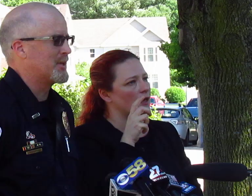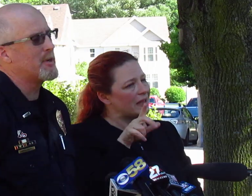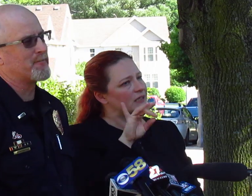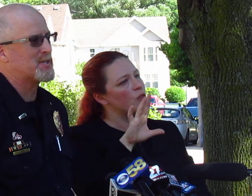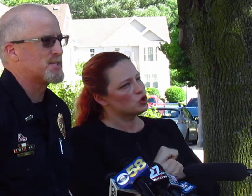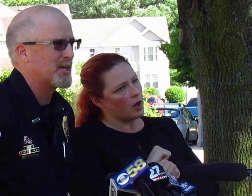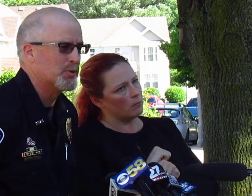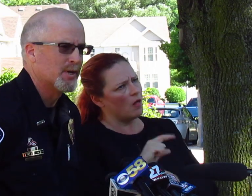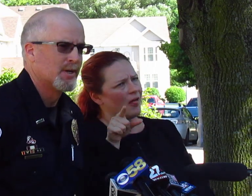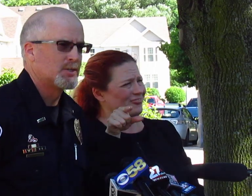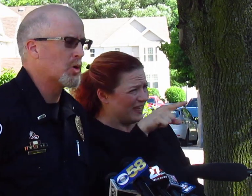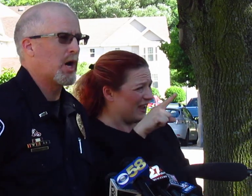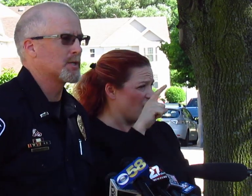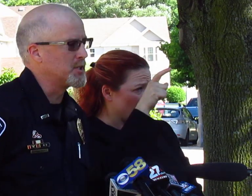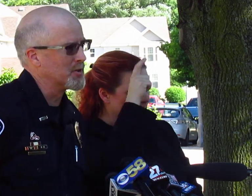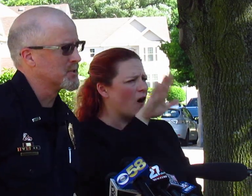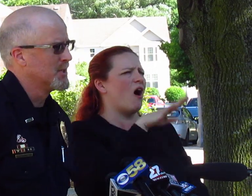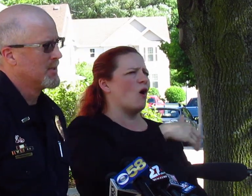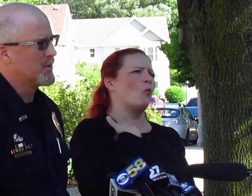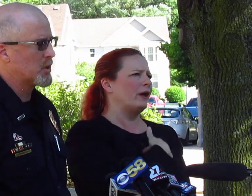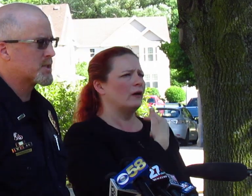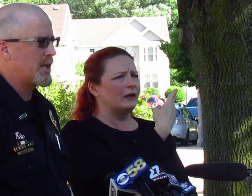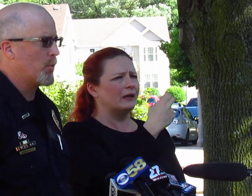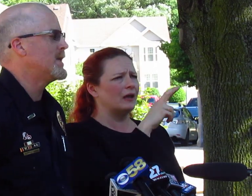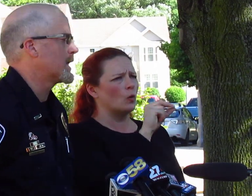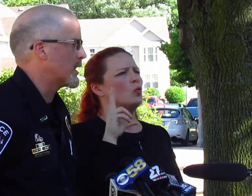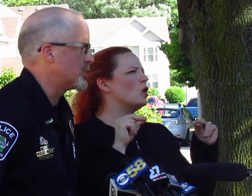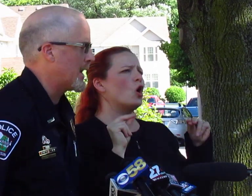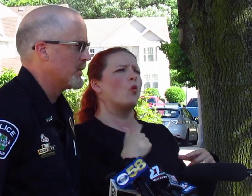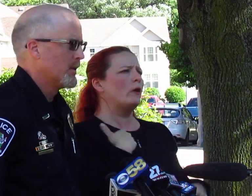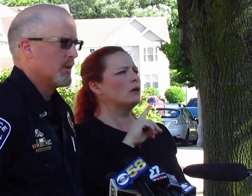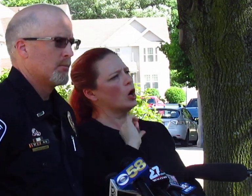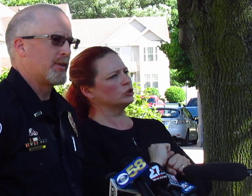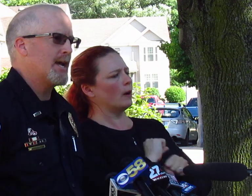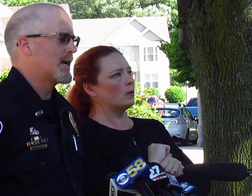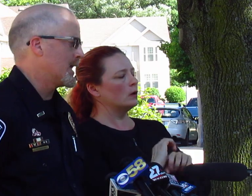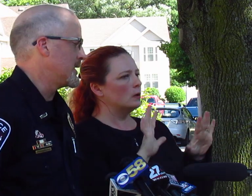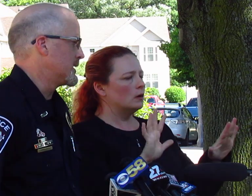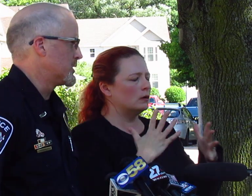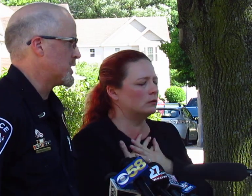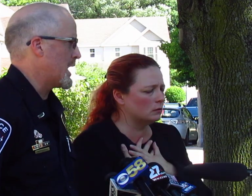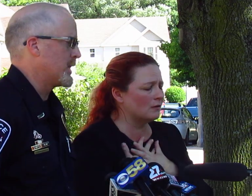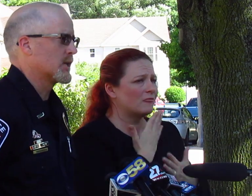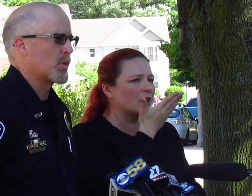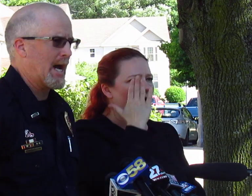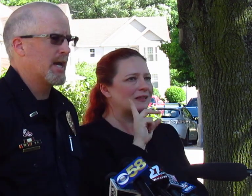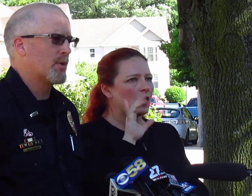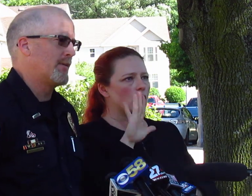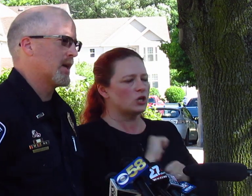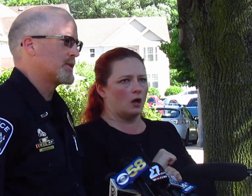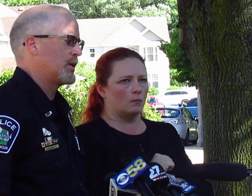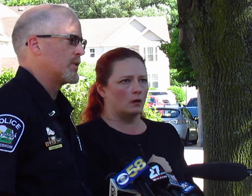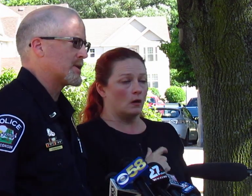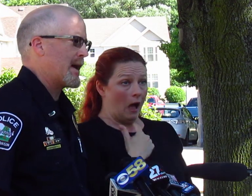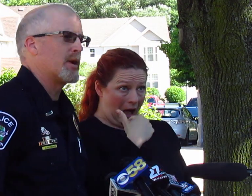and they'll be the first to tell you, don't call us heroes, you know, don't say that, we did our job. But thank God they did their job, because when I